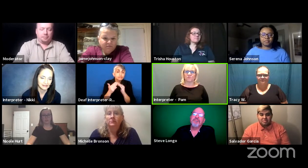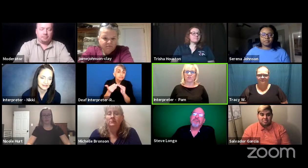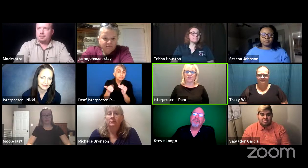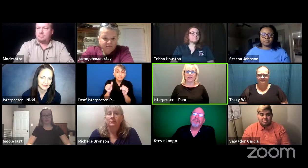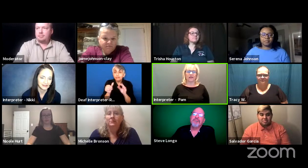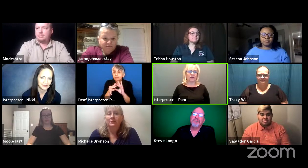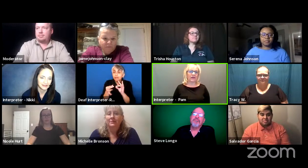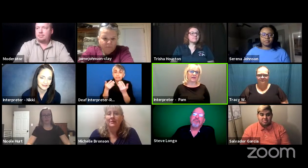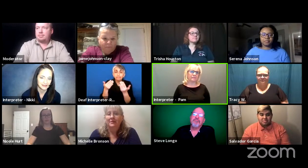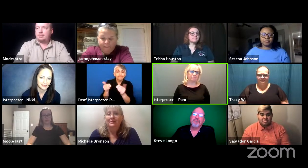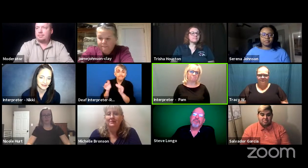Checking in on that.